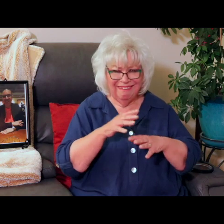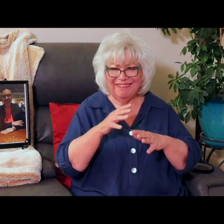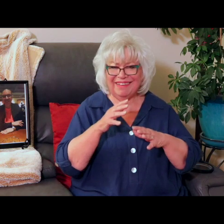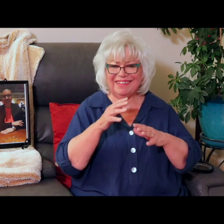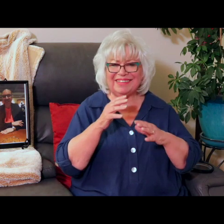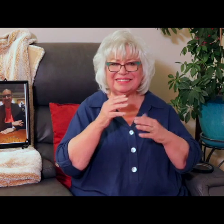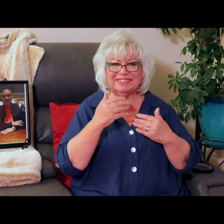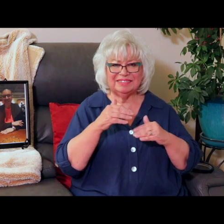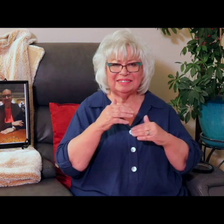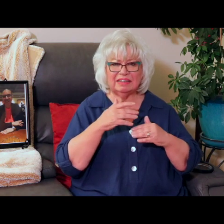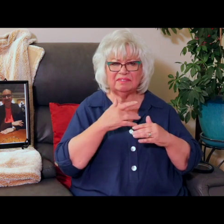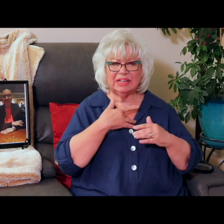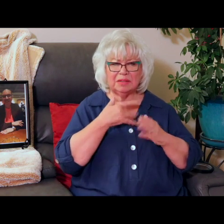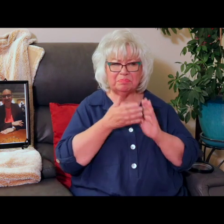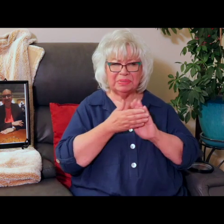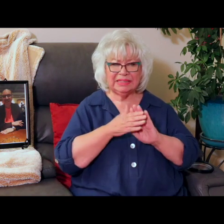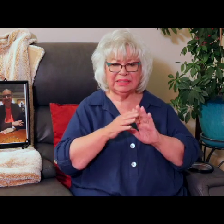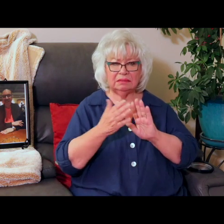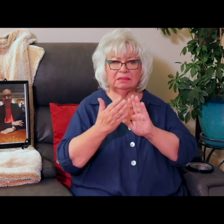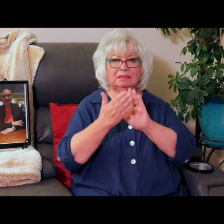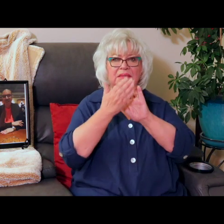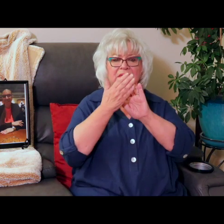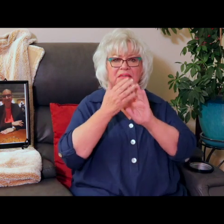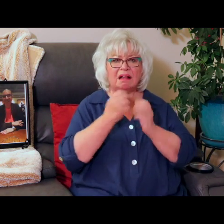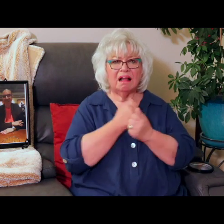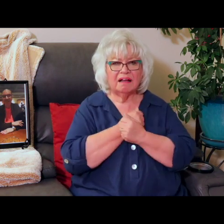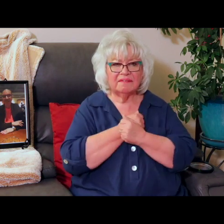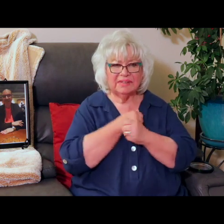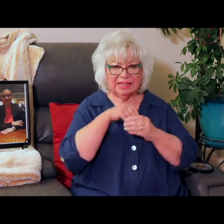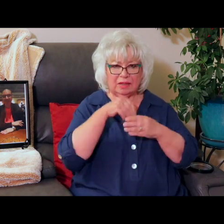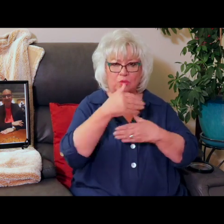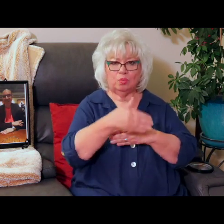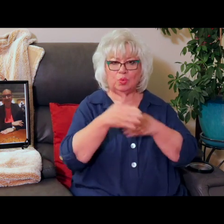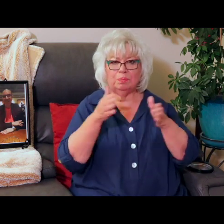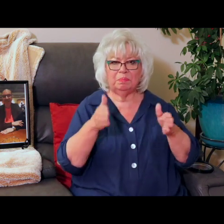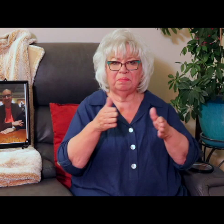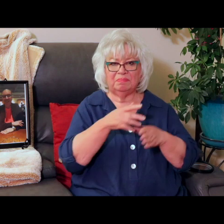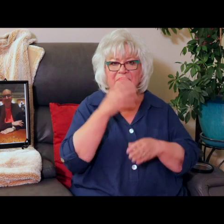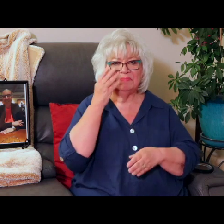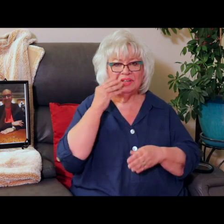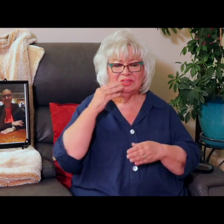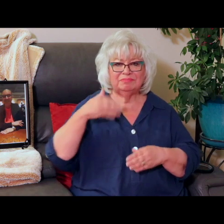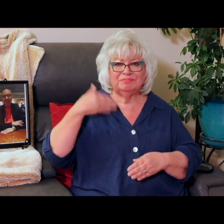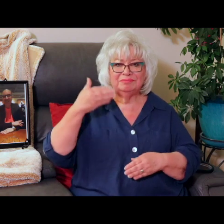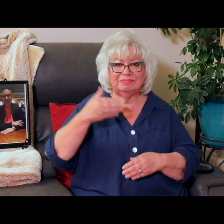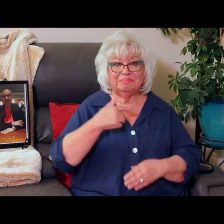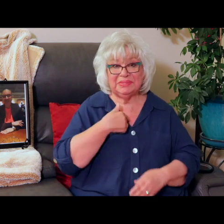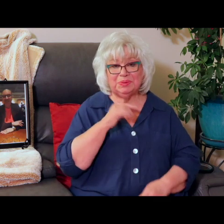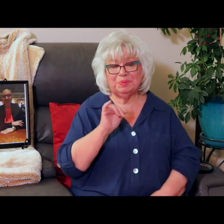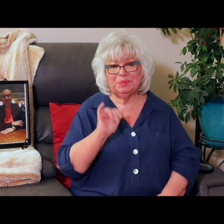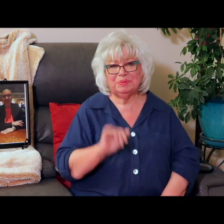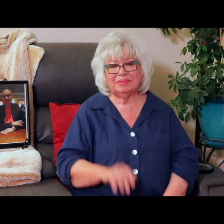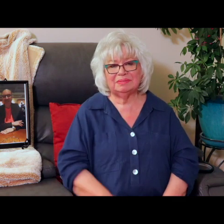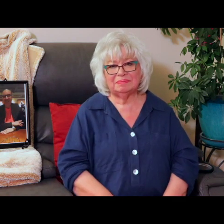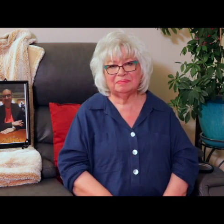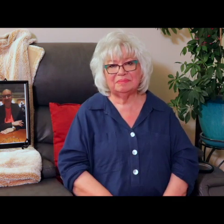touch him all over, and he felt at peace. He felt his love. He felt him in the room, as I did too.